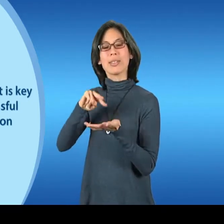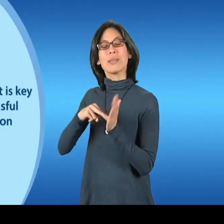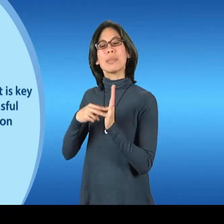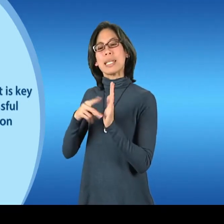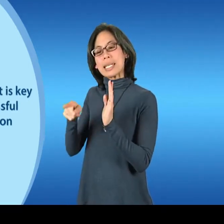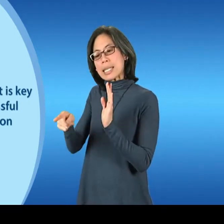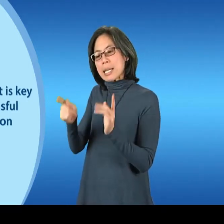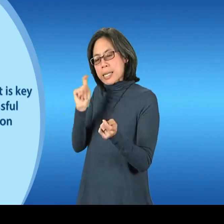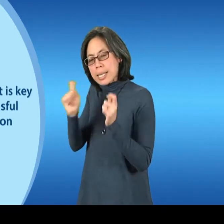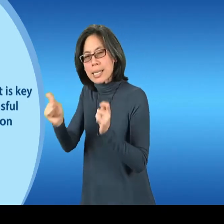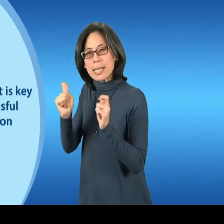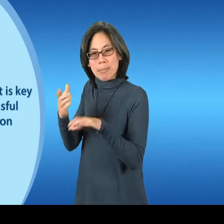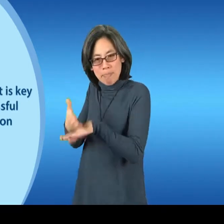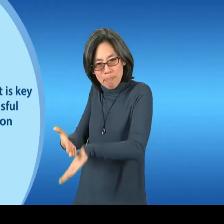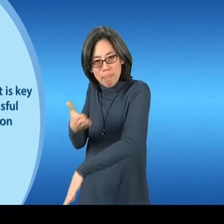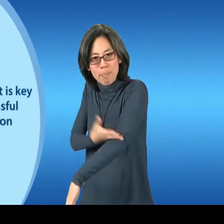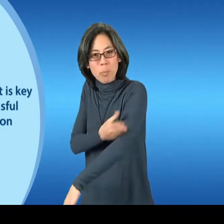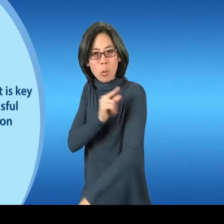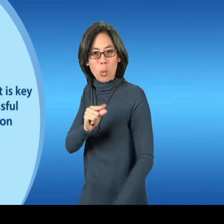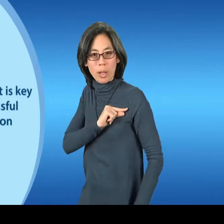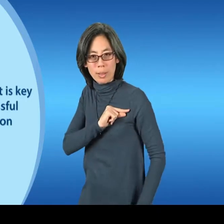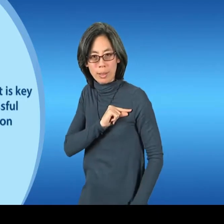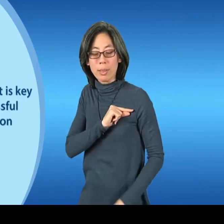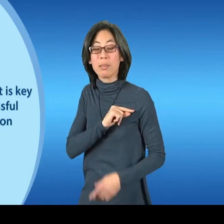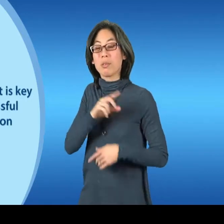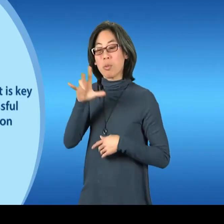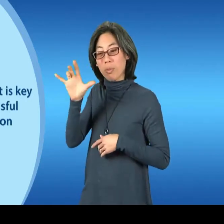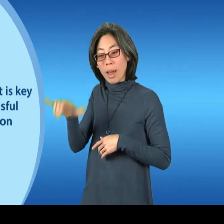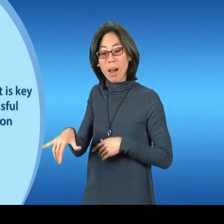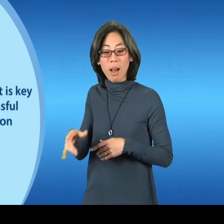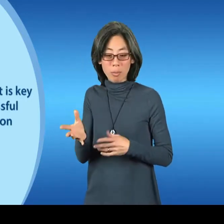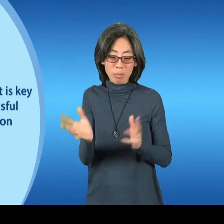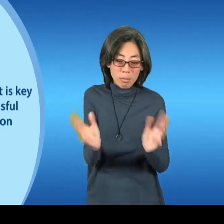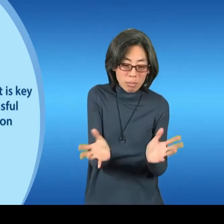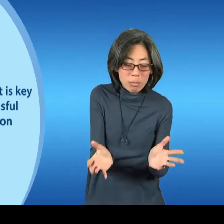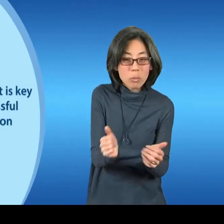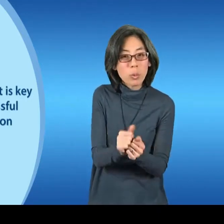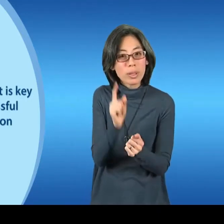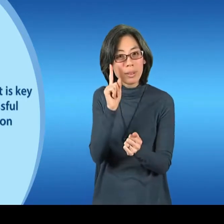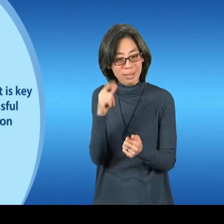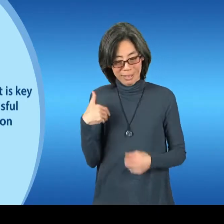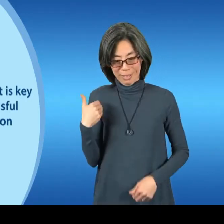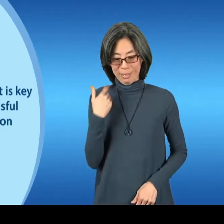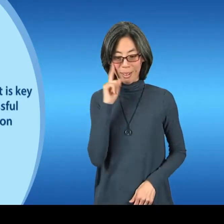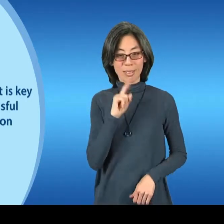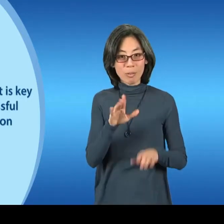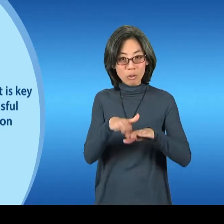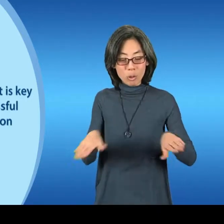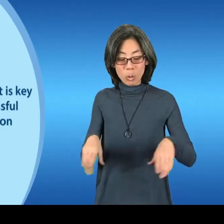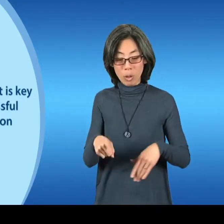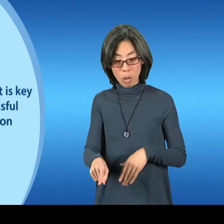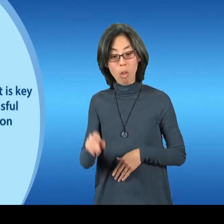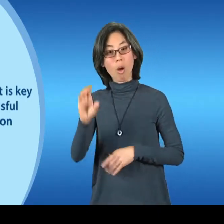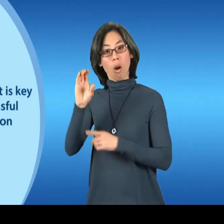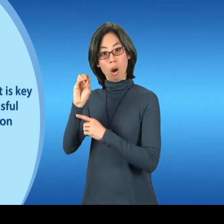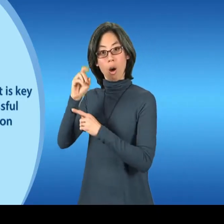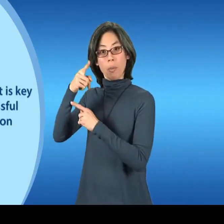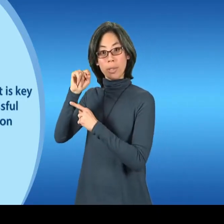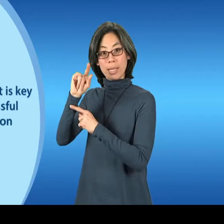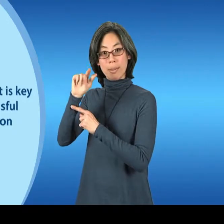It involves modifications to the language to raise the quality of that language input. So for a deaf child, for any